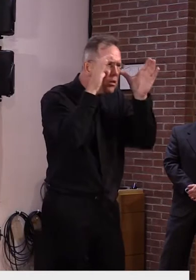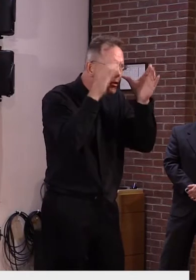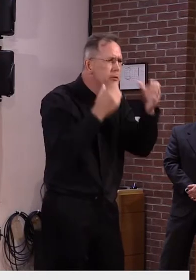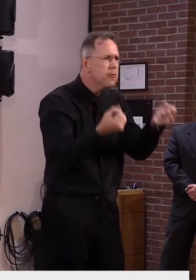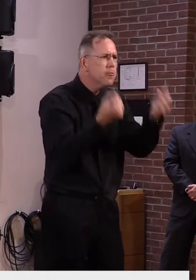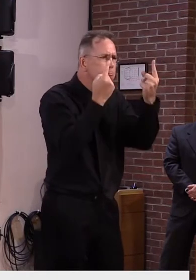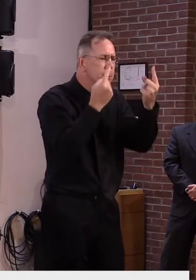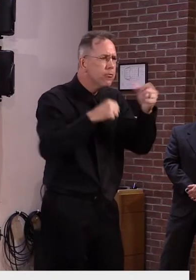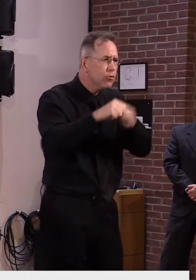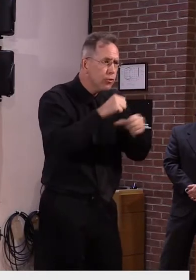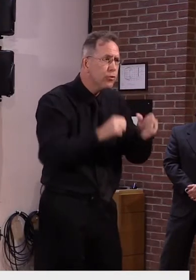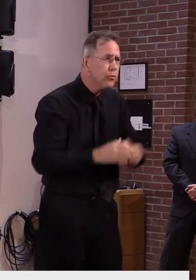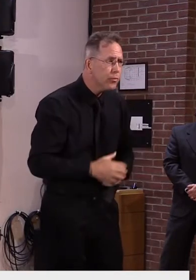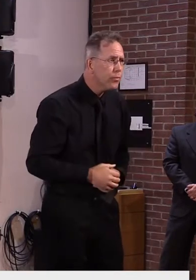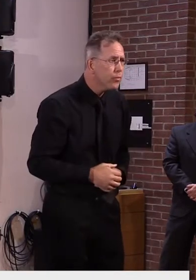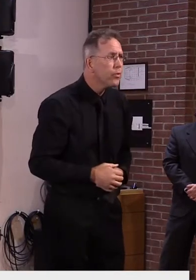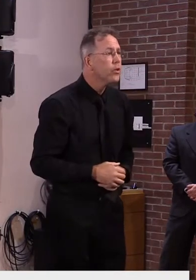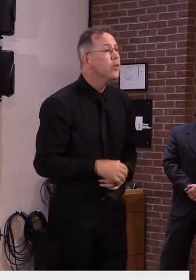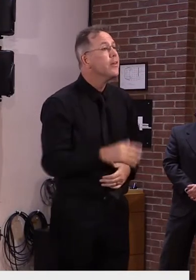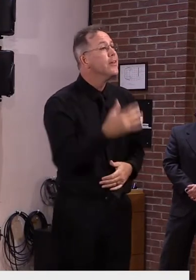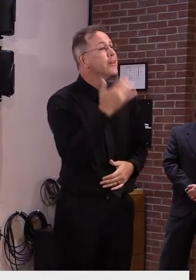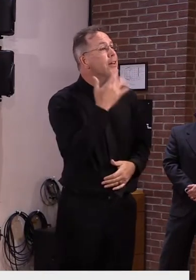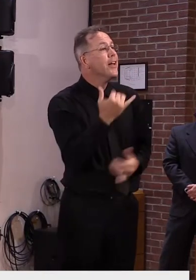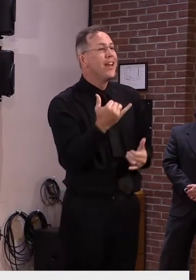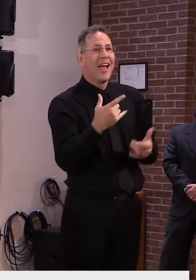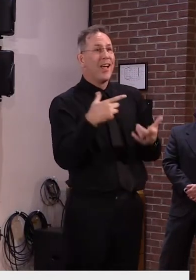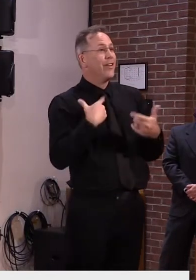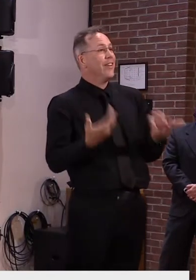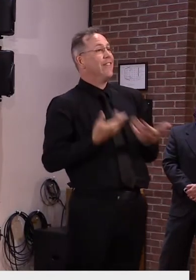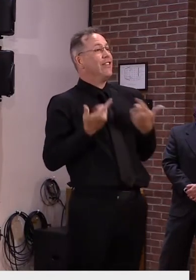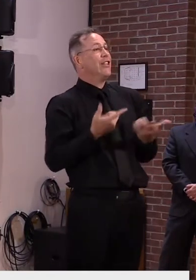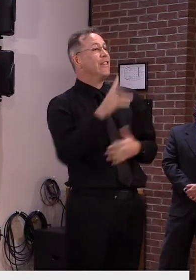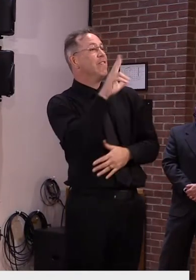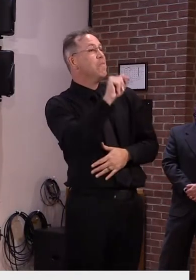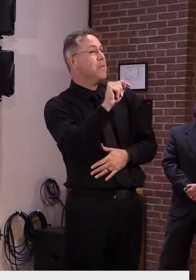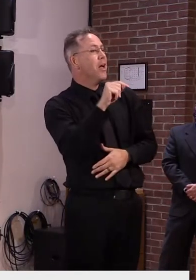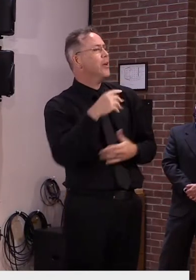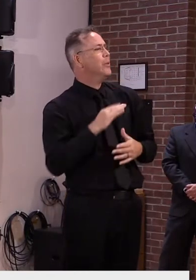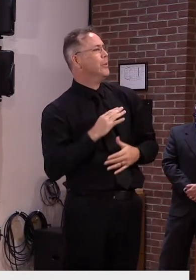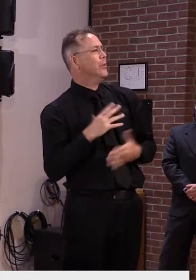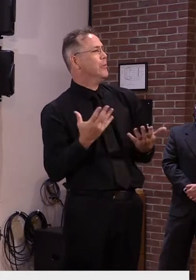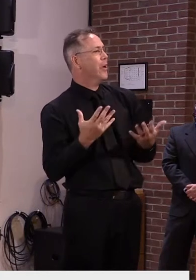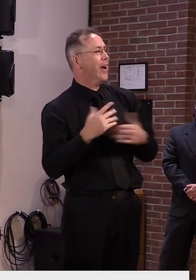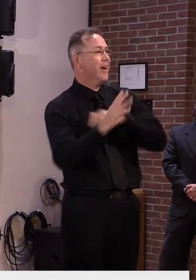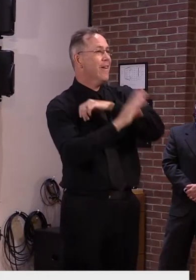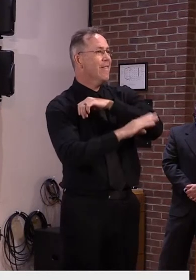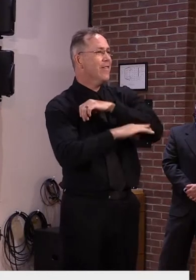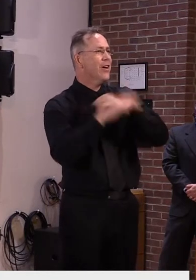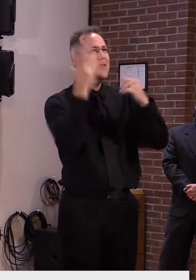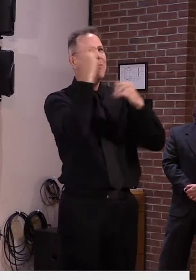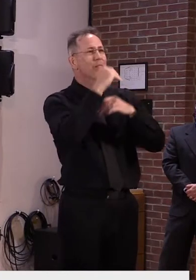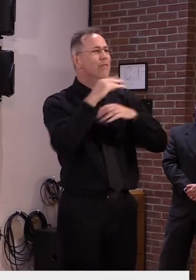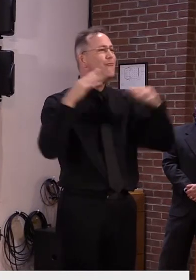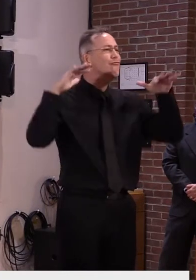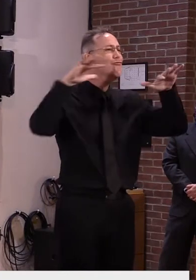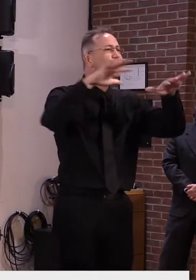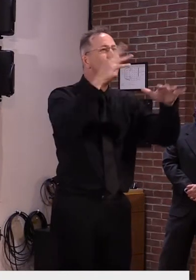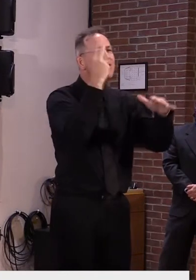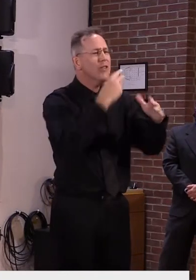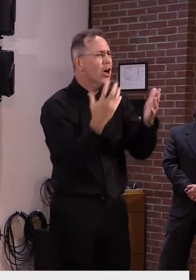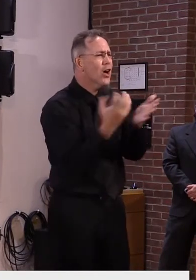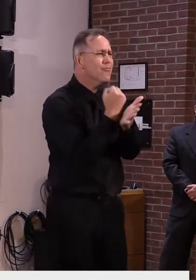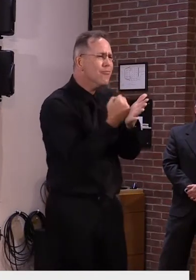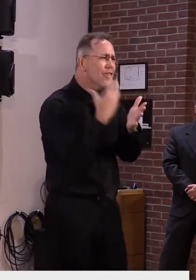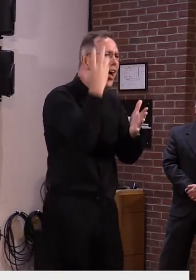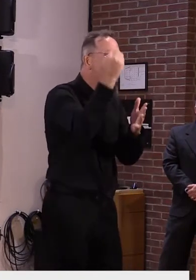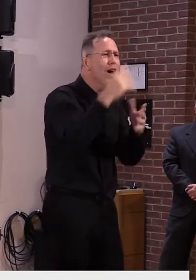Fortunately, we all live in Vermont, and it's one of the most beautiful times of the year for us. So I hope that many of you can take some